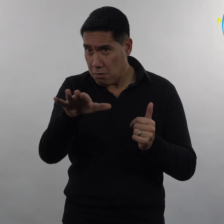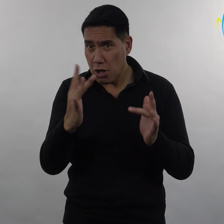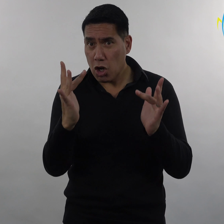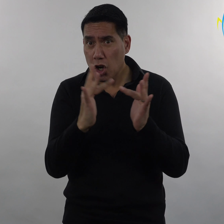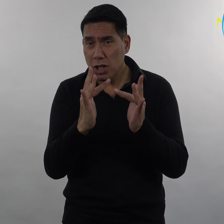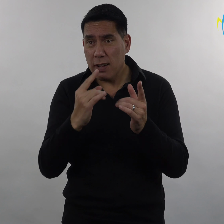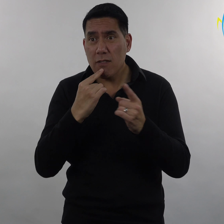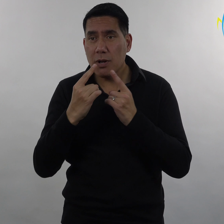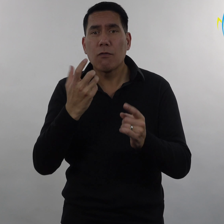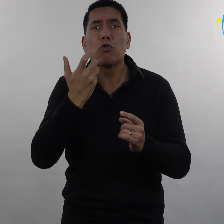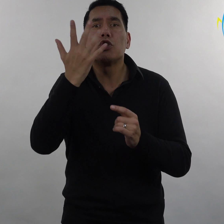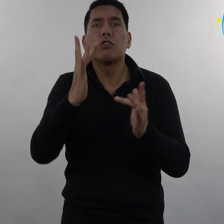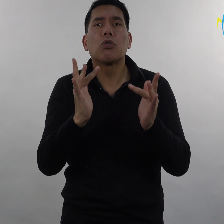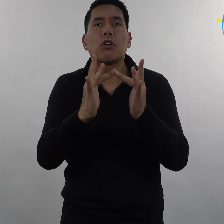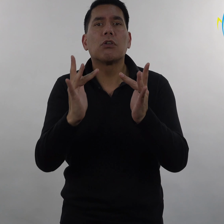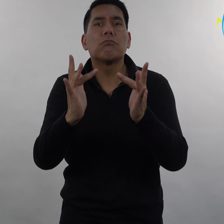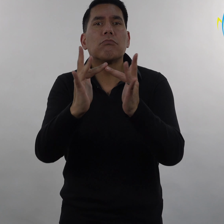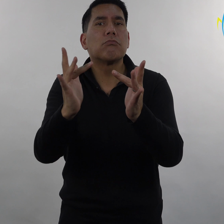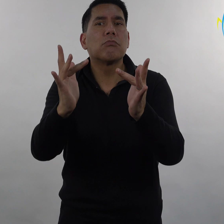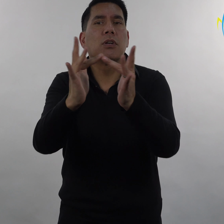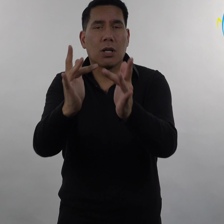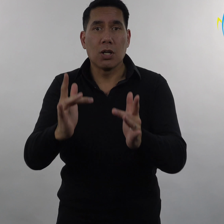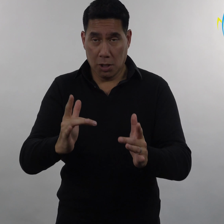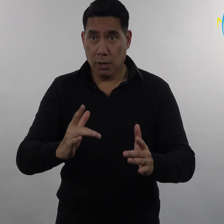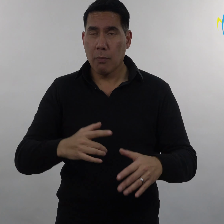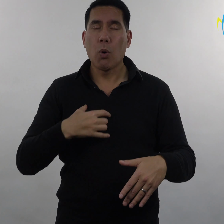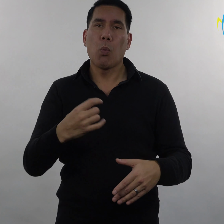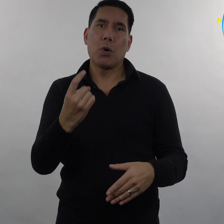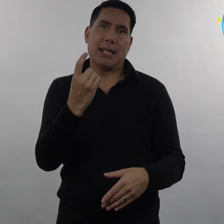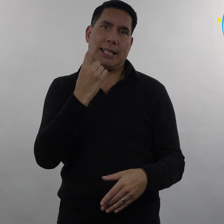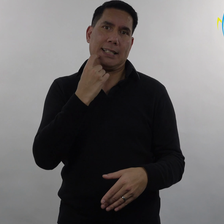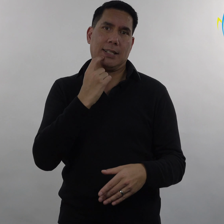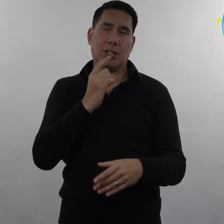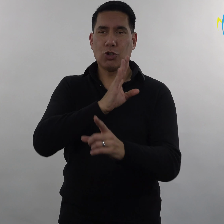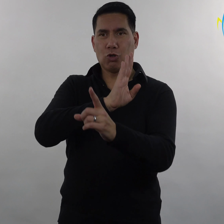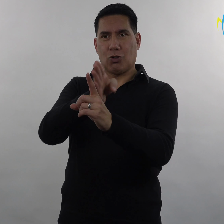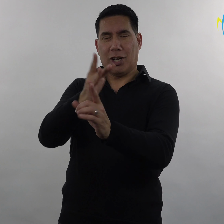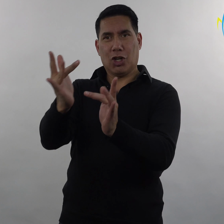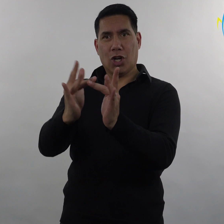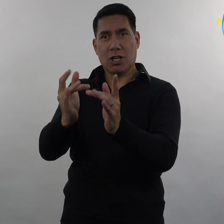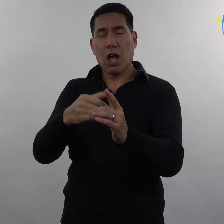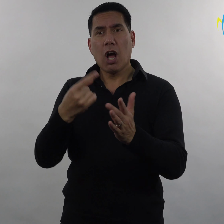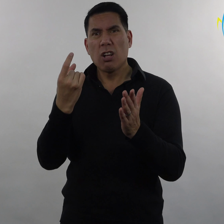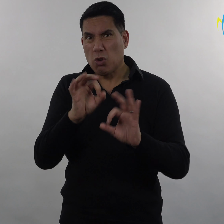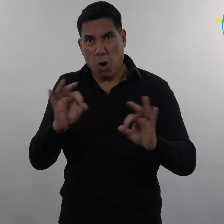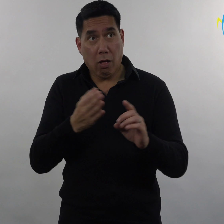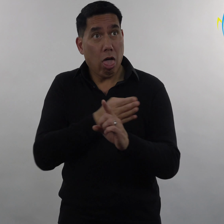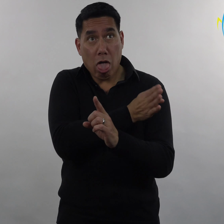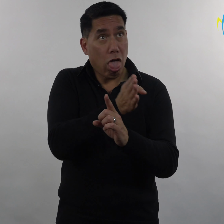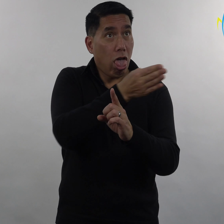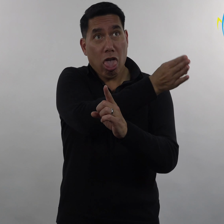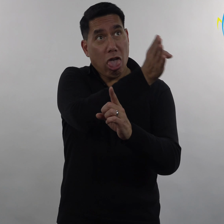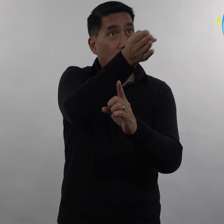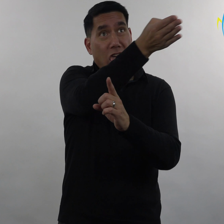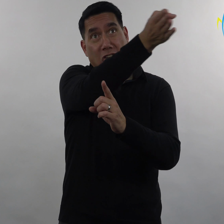planner's details for future contact, as this is often much easier and more straightforward than going through the NDIS general helpline.